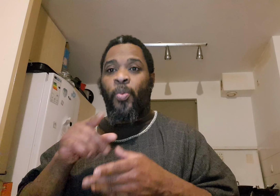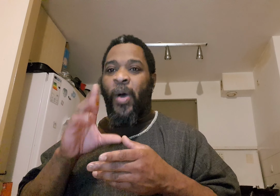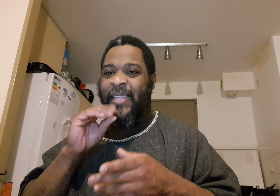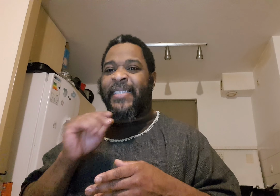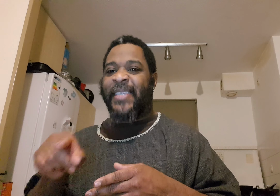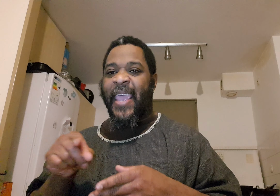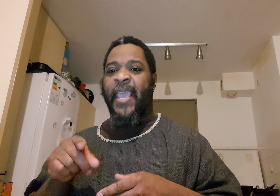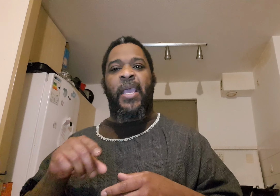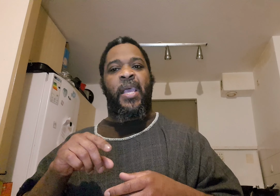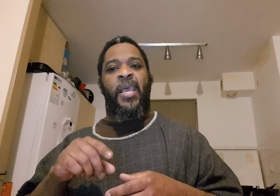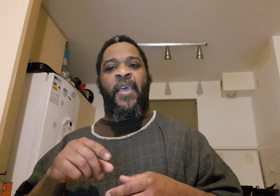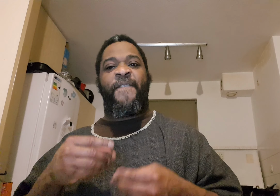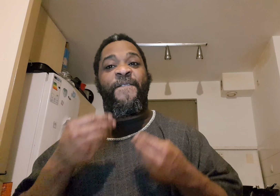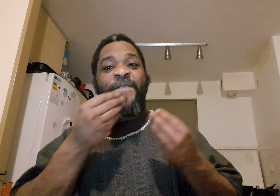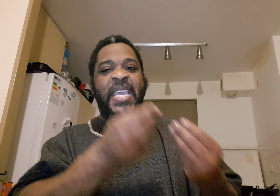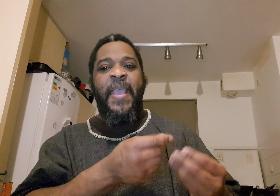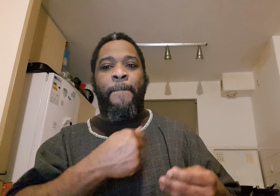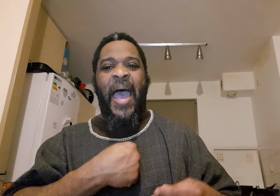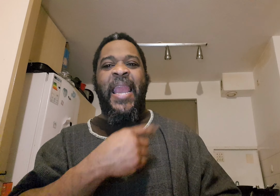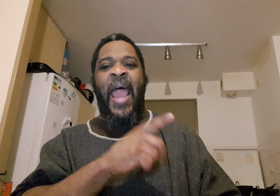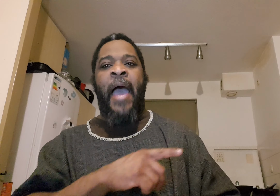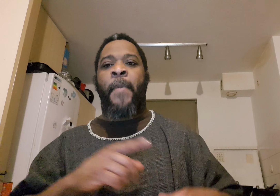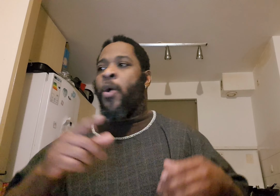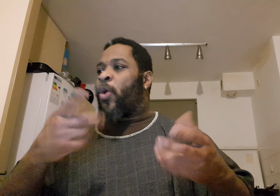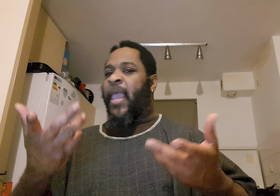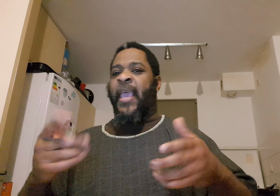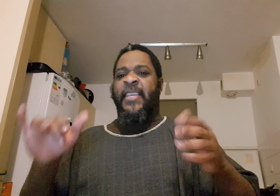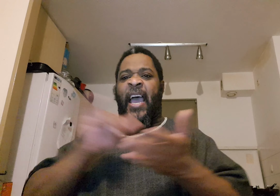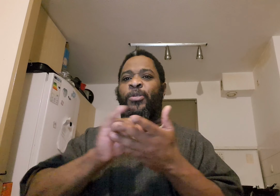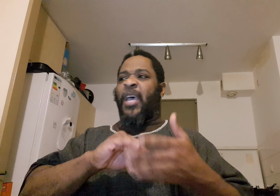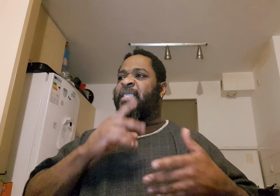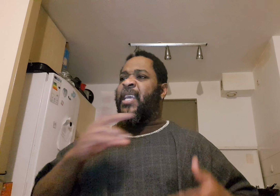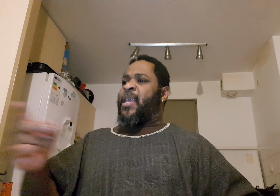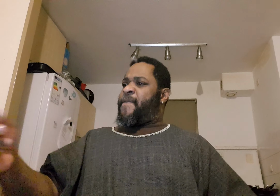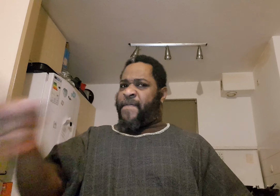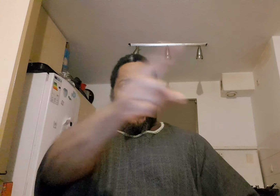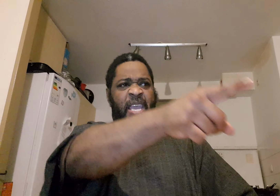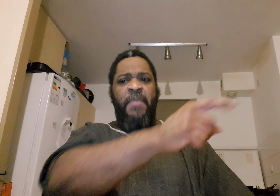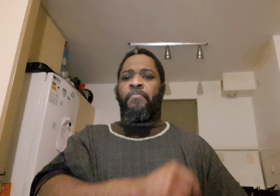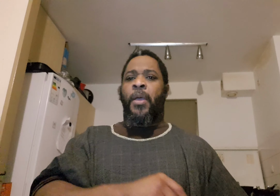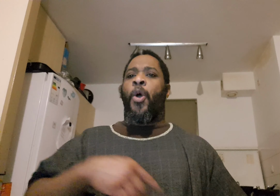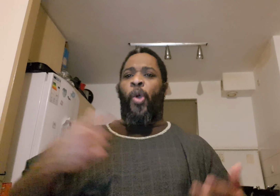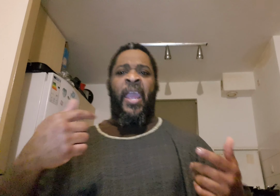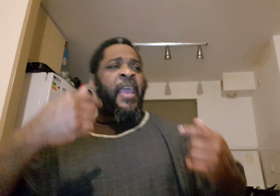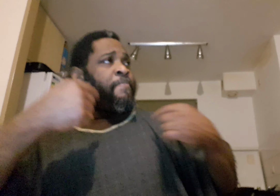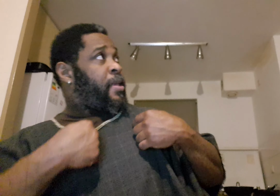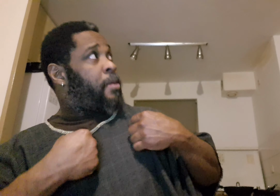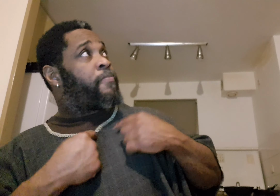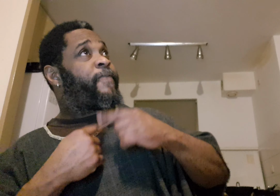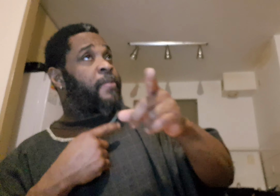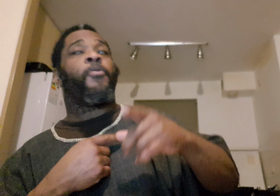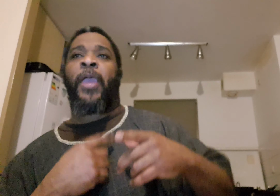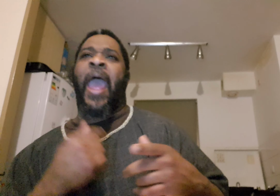That's what he said. Feed my lamb. Okay, yeah, I shall say, feed him. Okay, feed him. Okay,